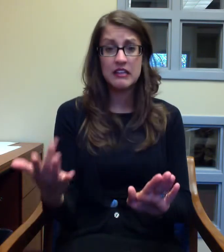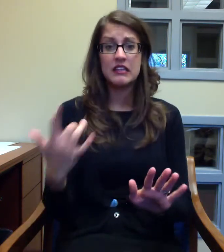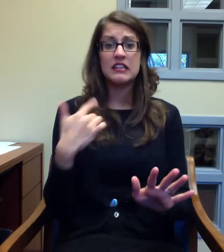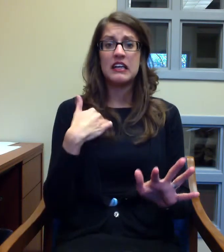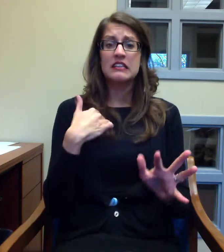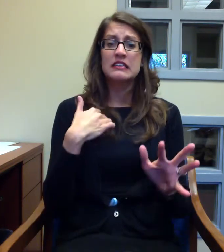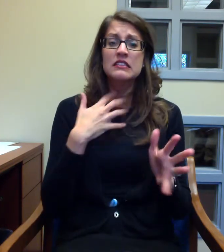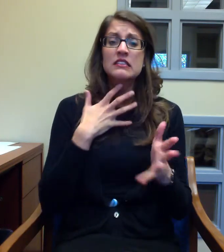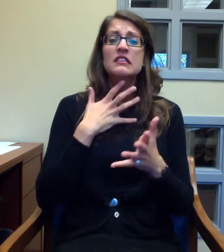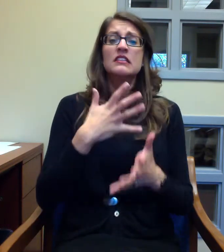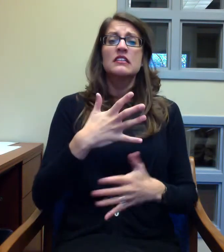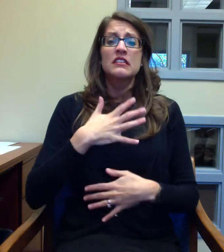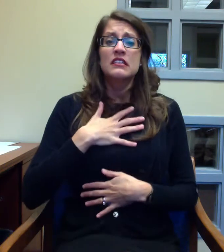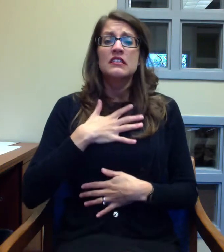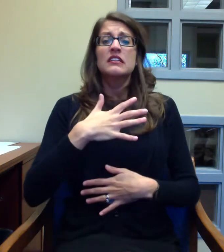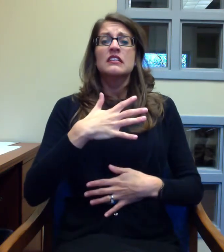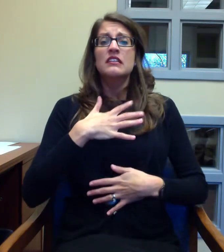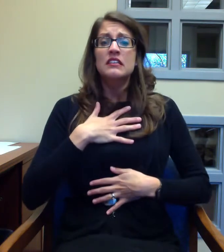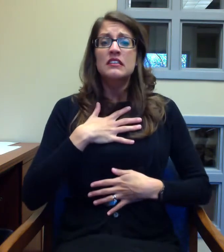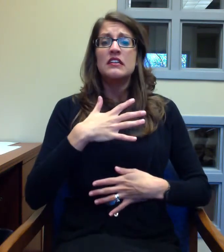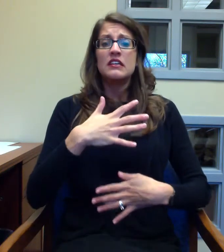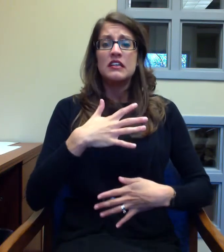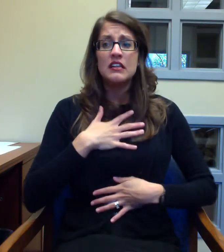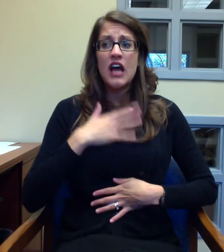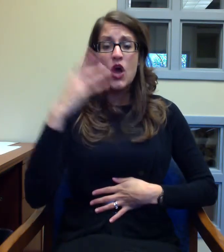air, I realized that my body